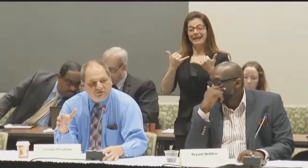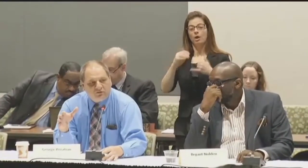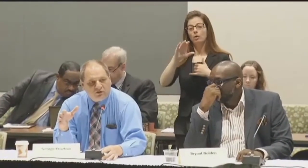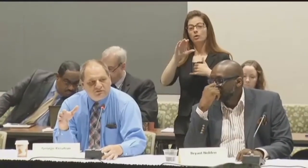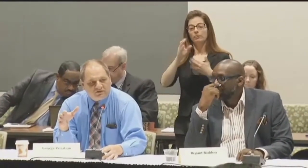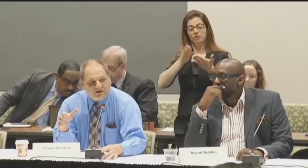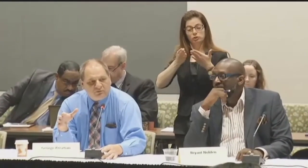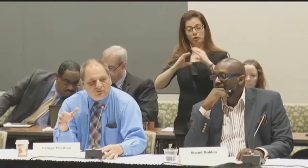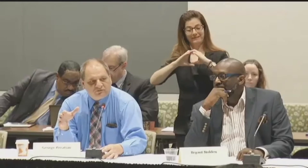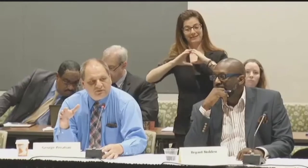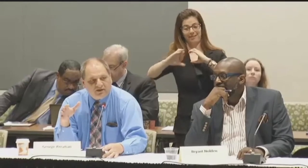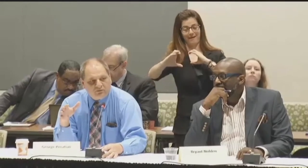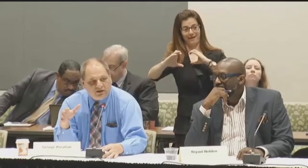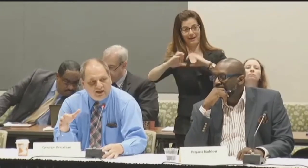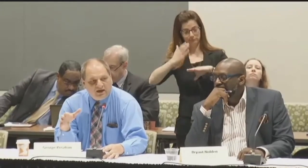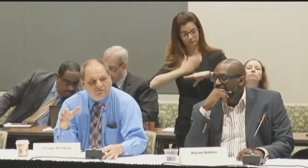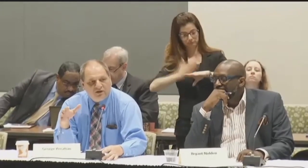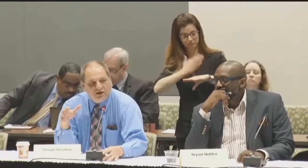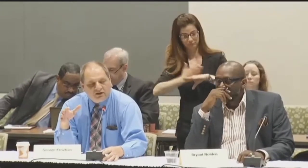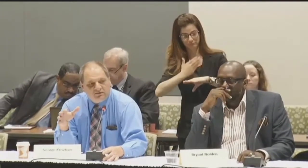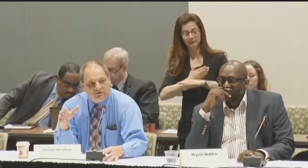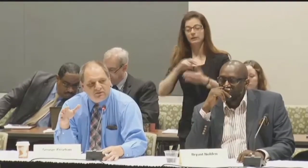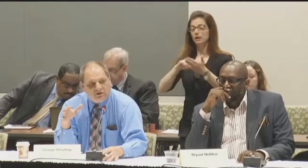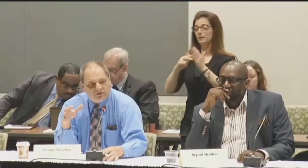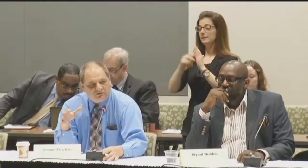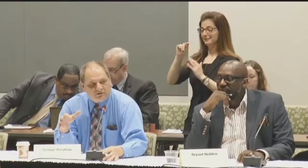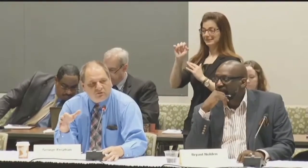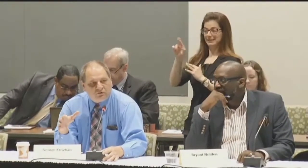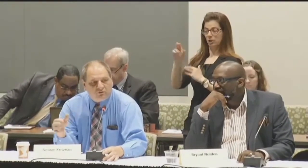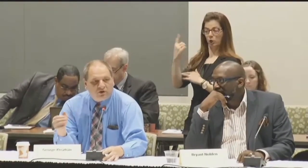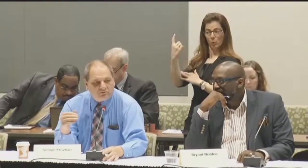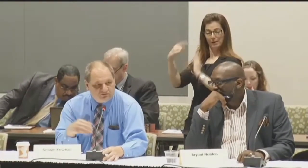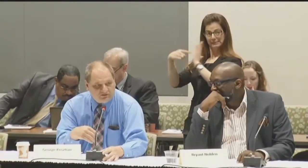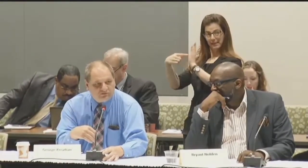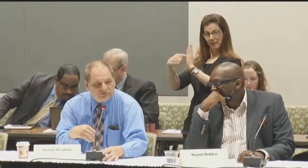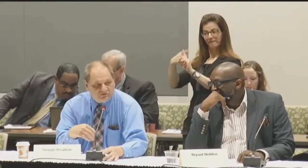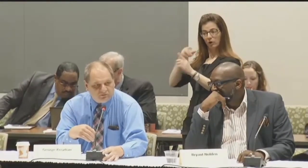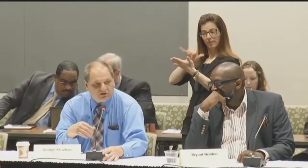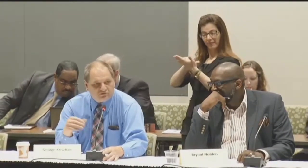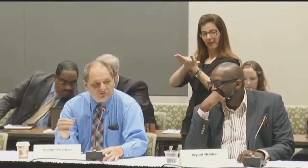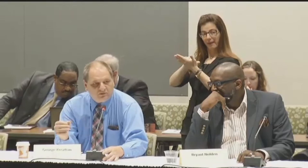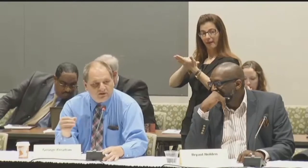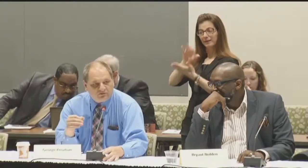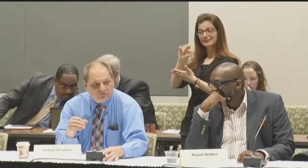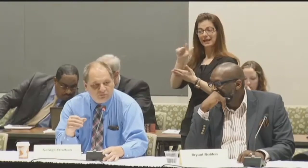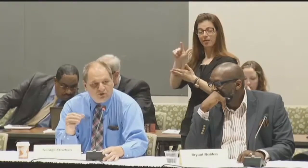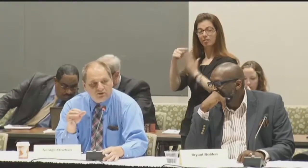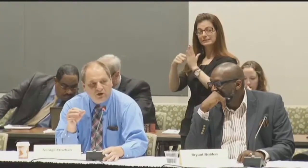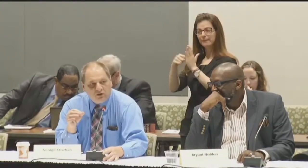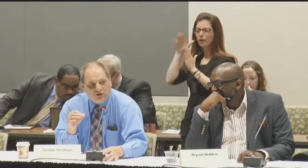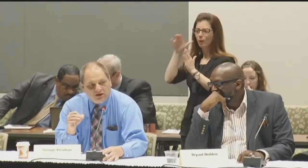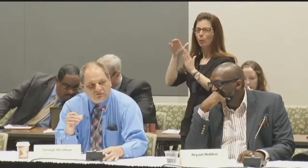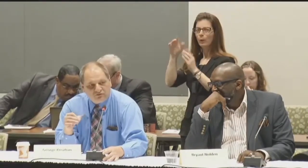of tier one samples that we have in the Sentinel program continues to diminish. So at a certain